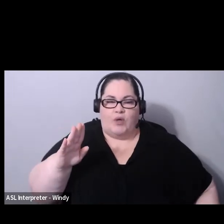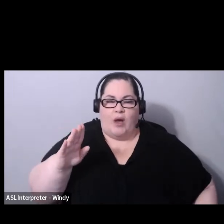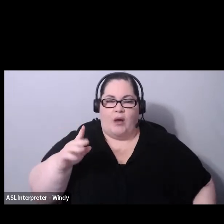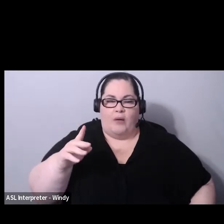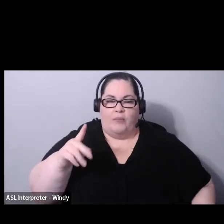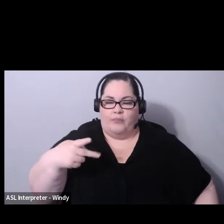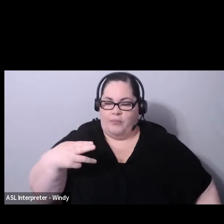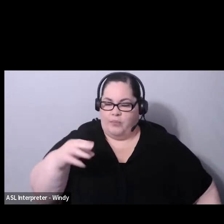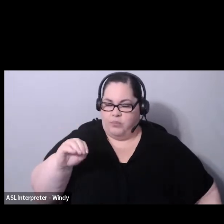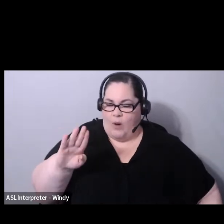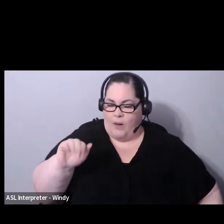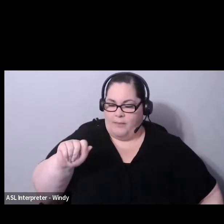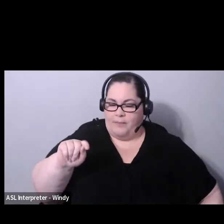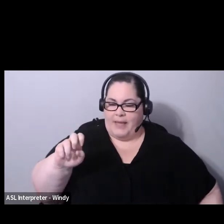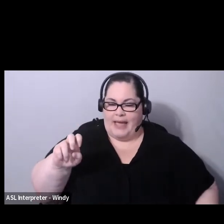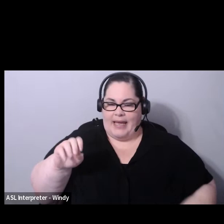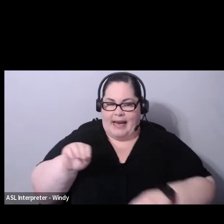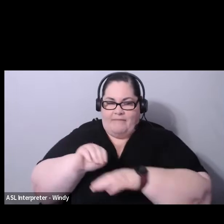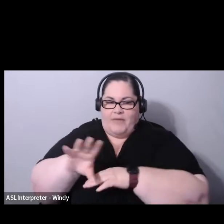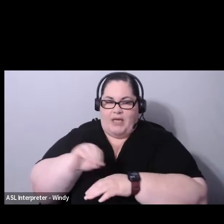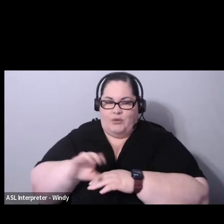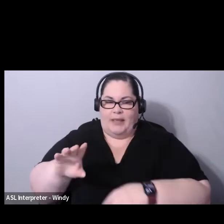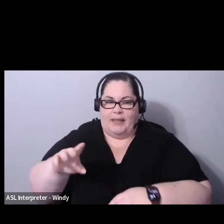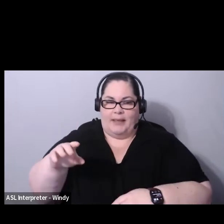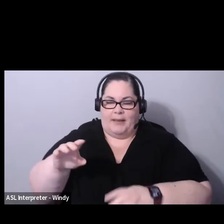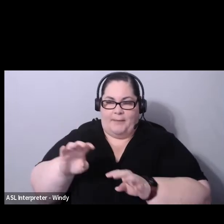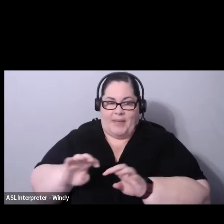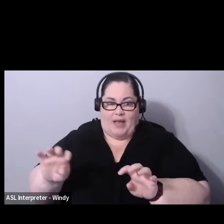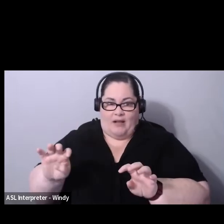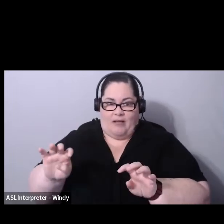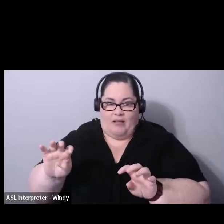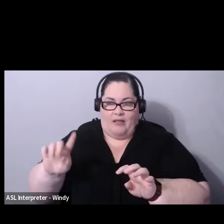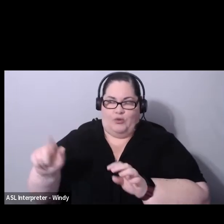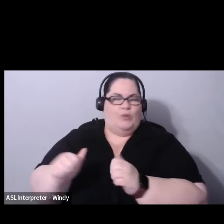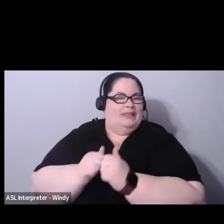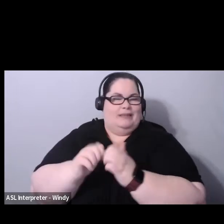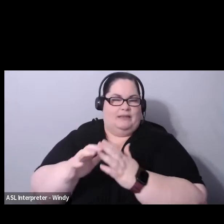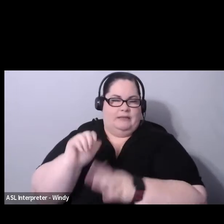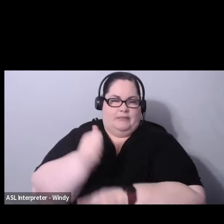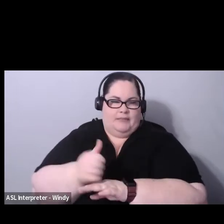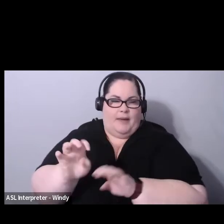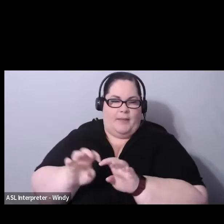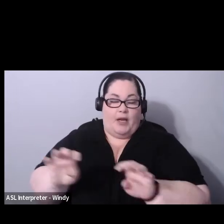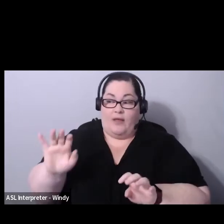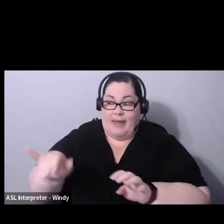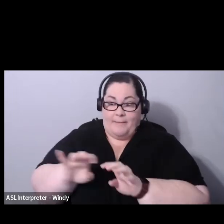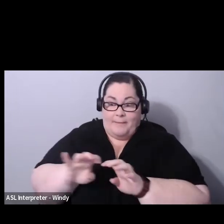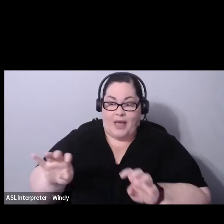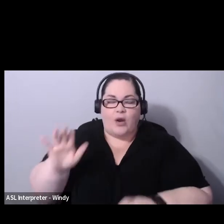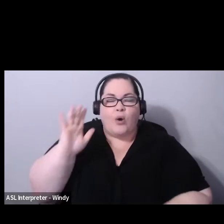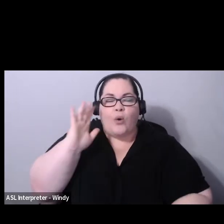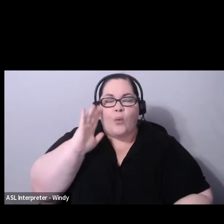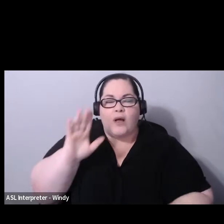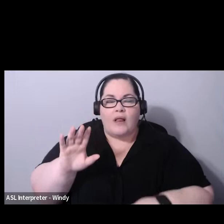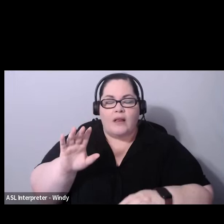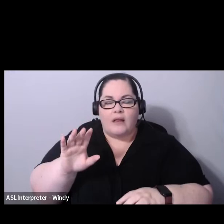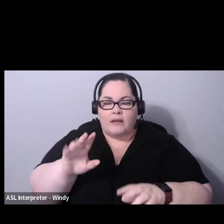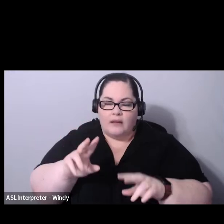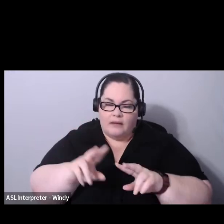advisory panel to establish this. And this panel will evaluate how to